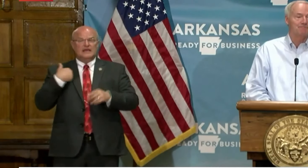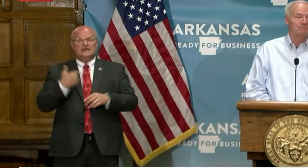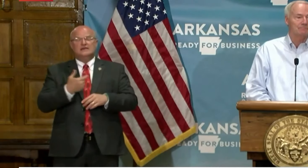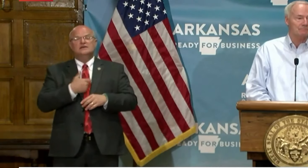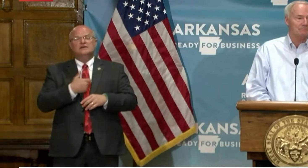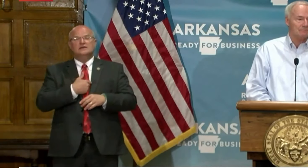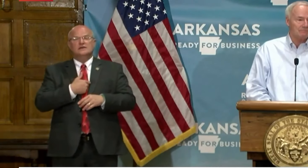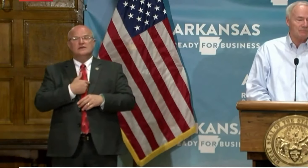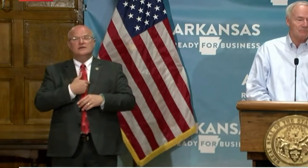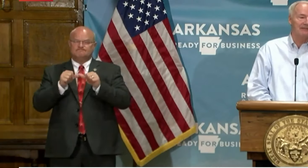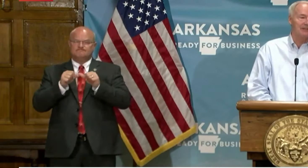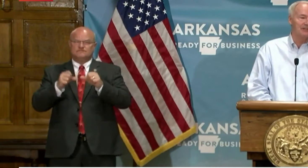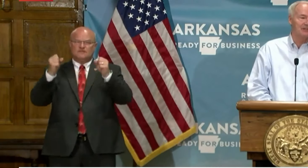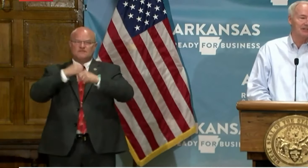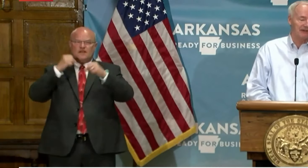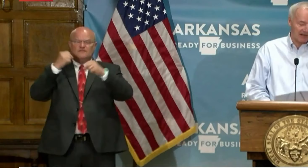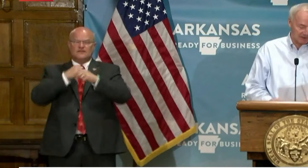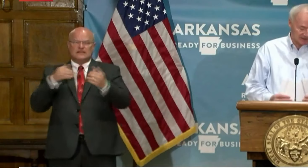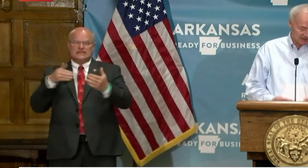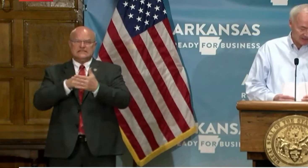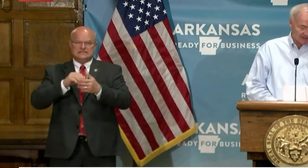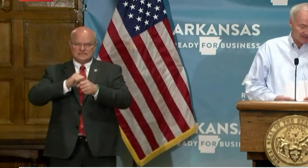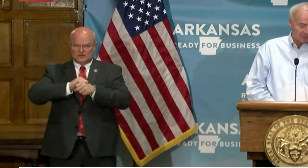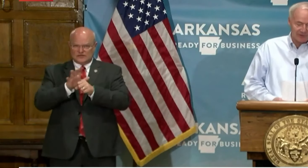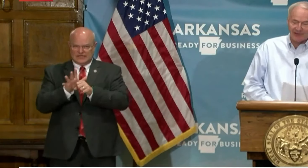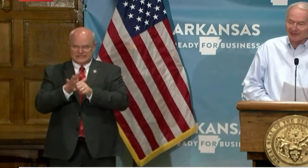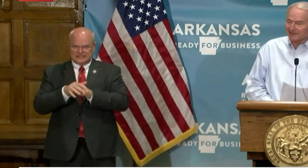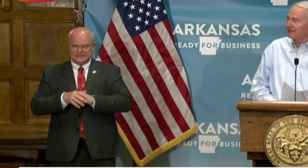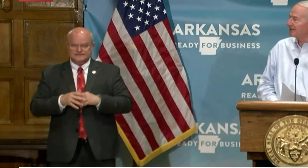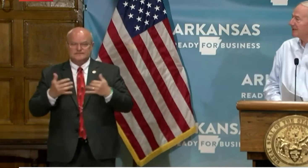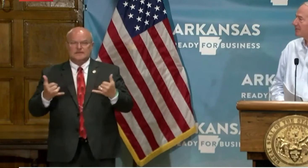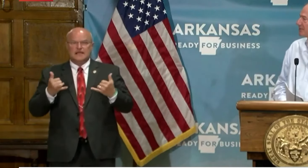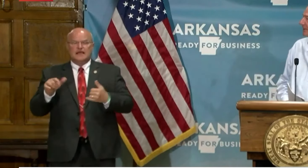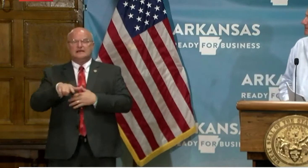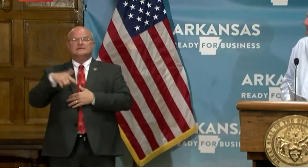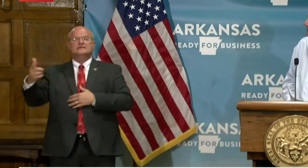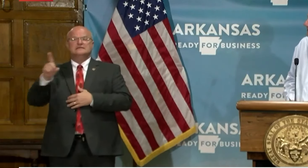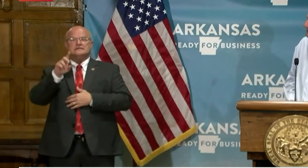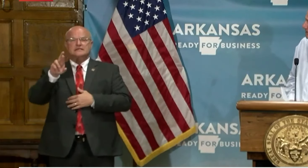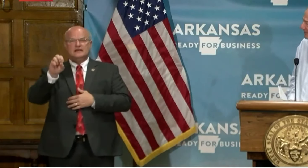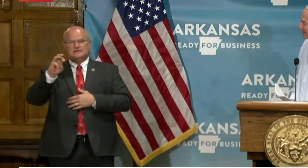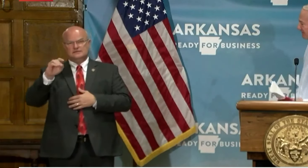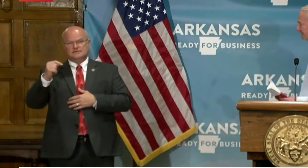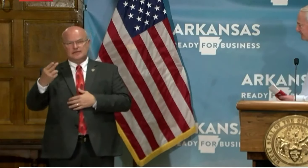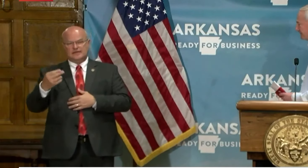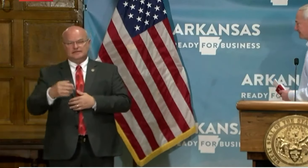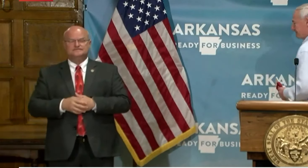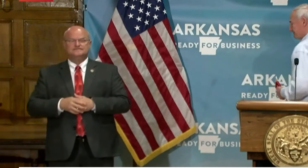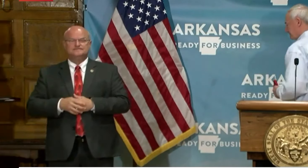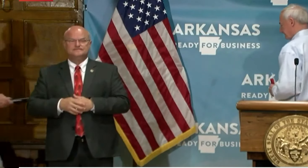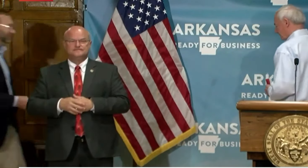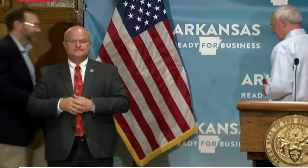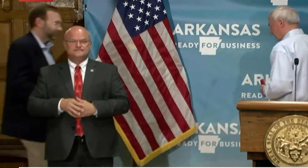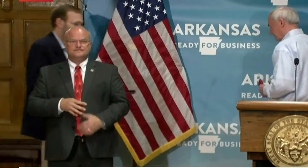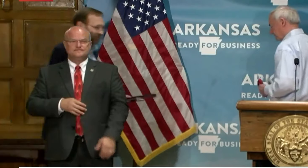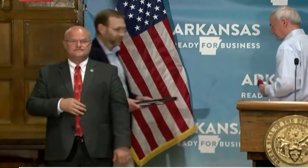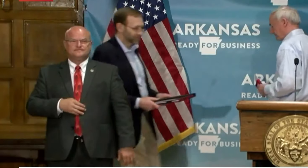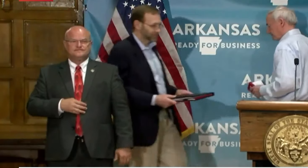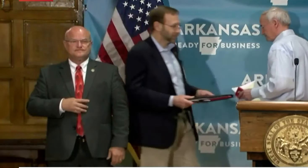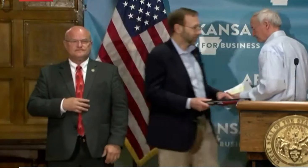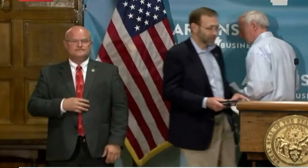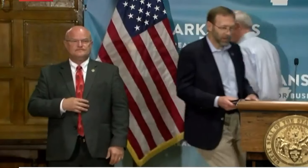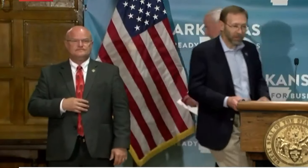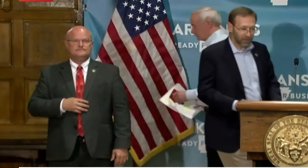we continue this virus. With that, Dr. Smith, I'll turn it to you.